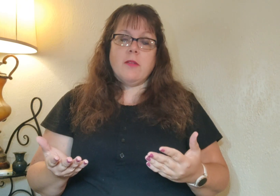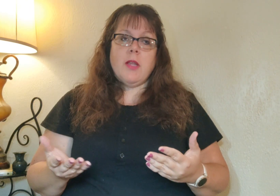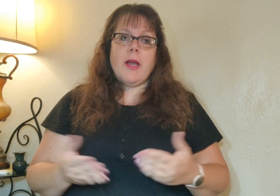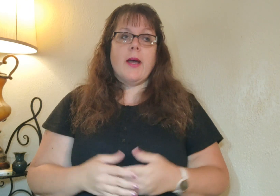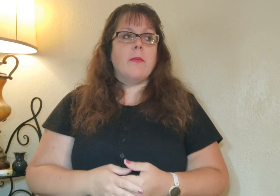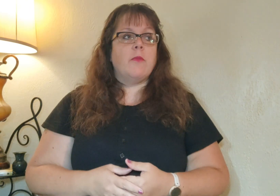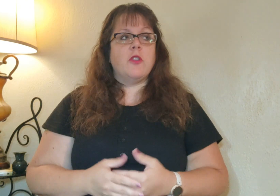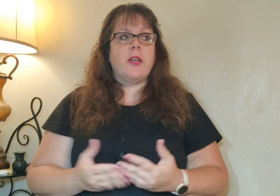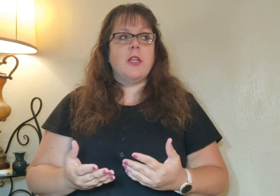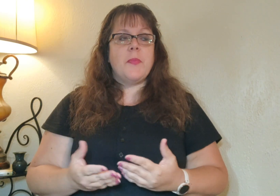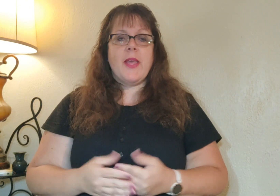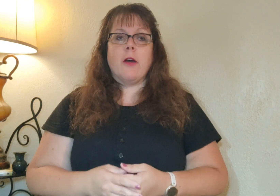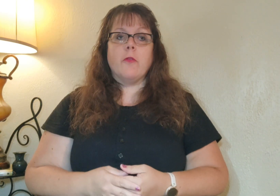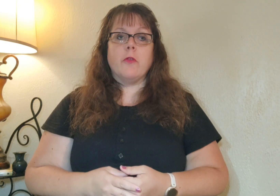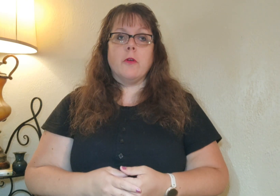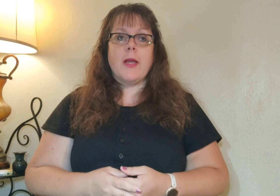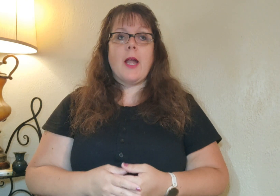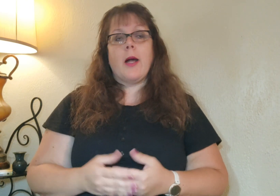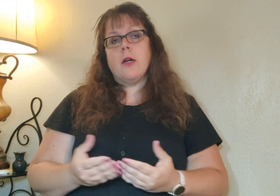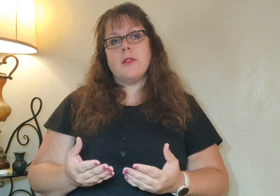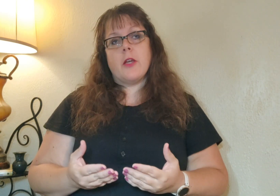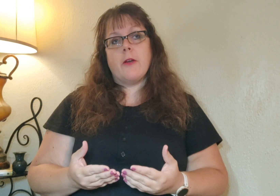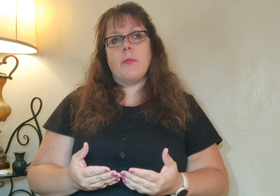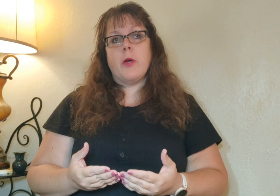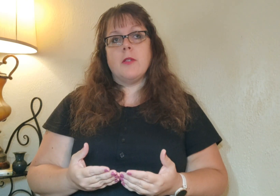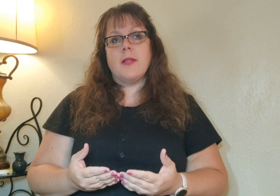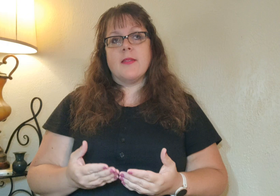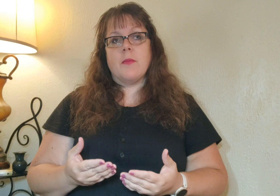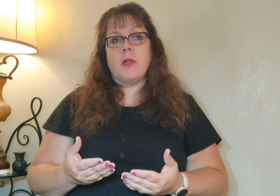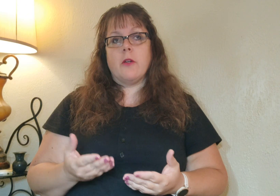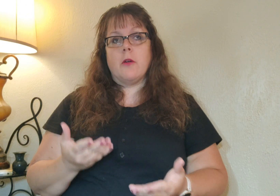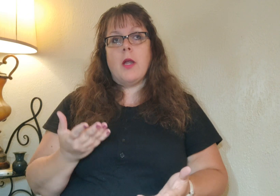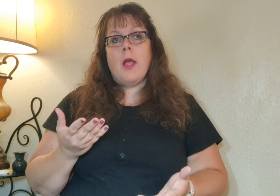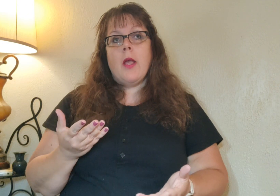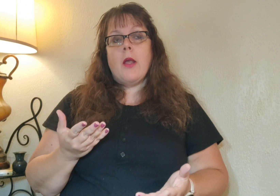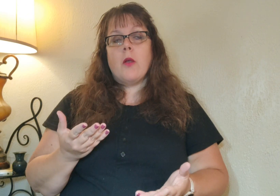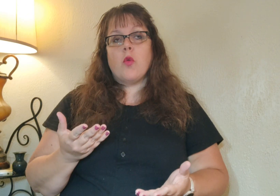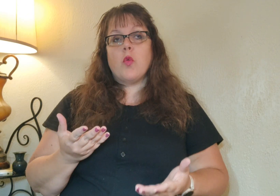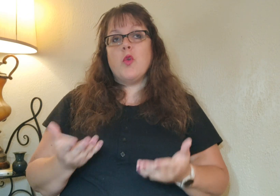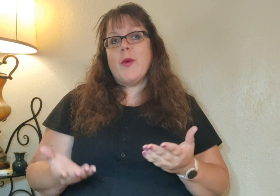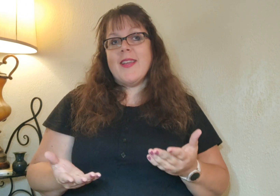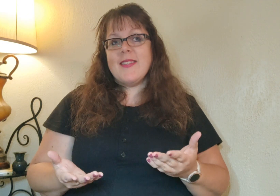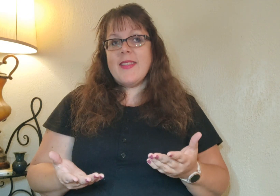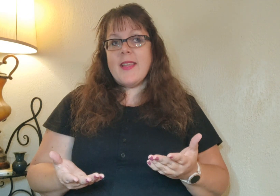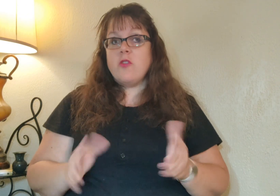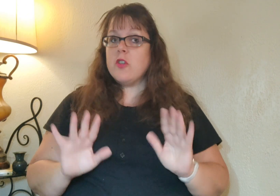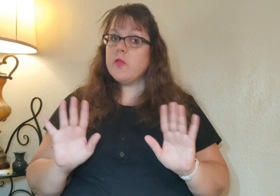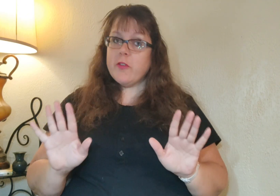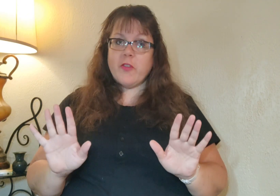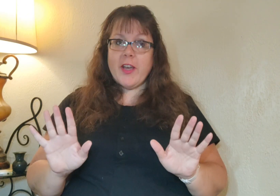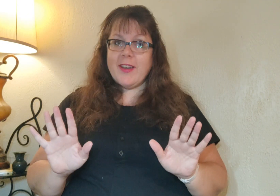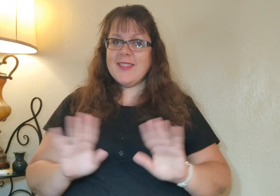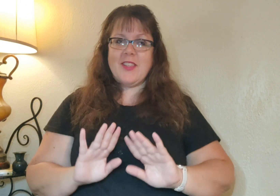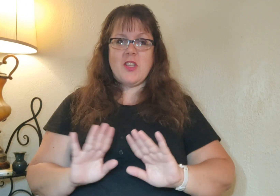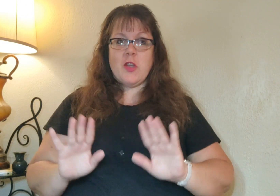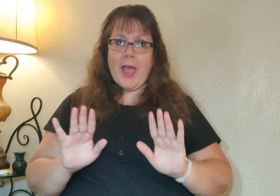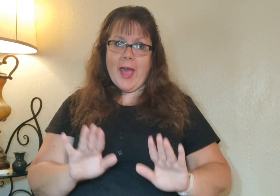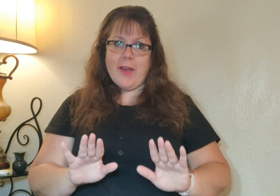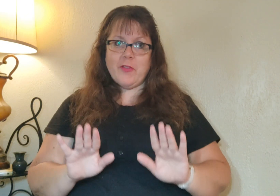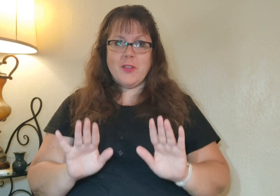information, just thought it'd be helpful. And I also am posting some little quiz thing just for fun. It's nothing you have to